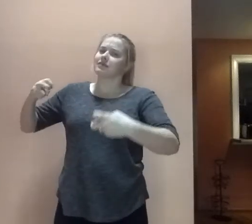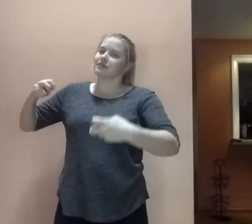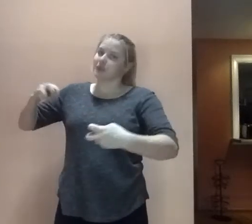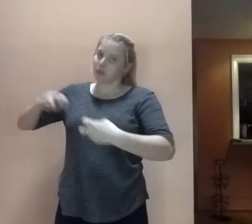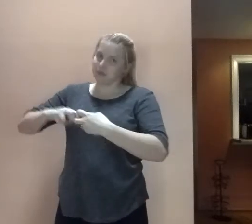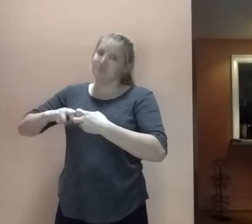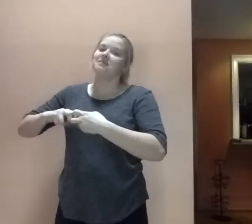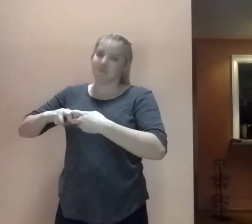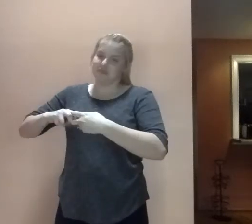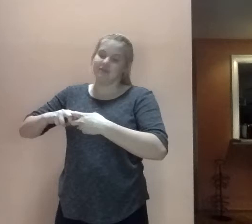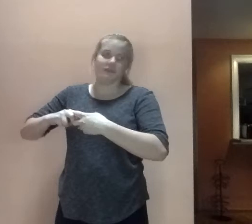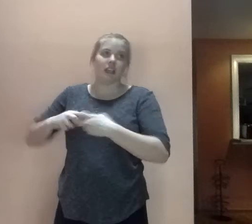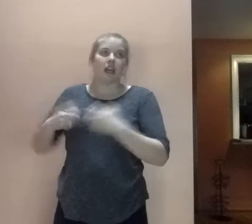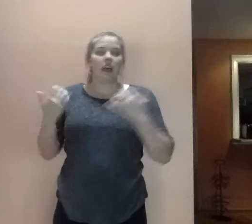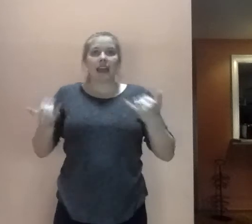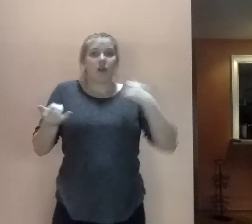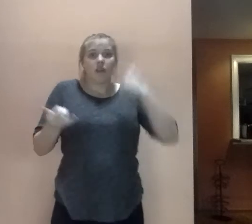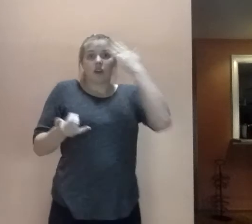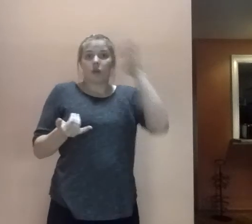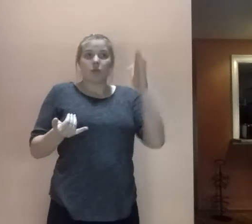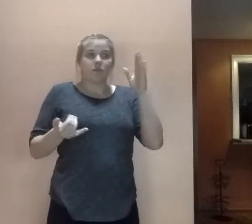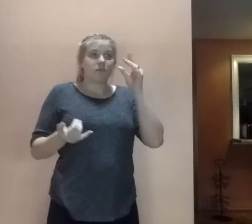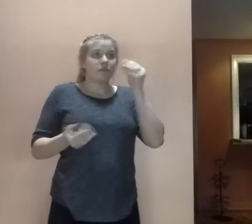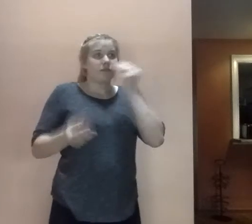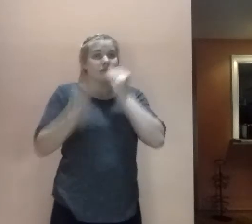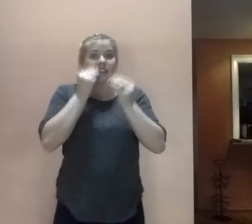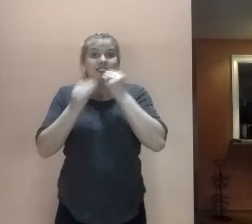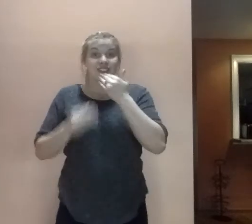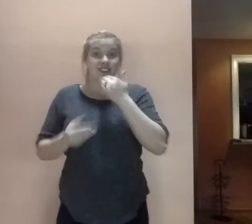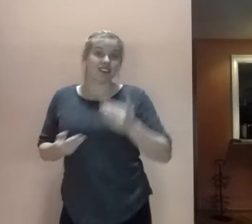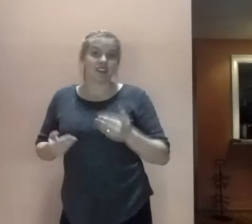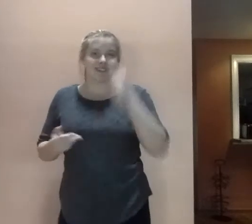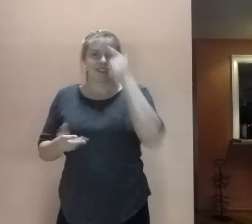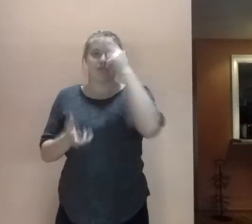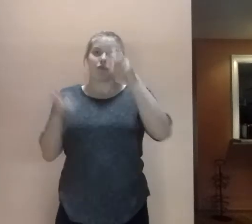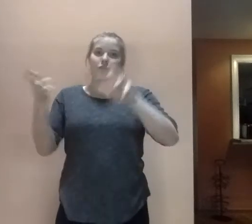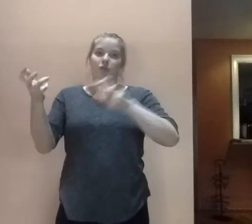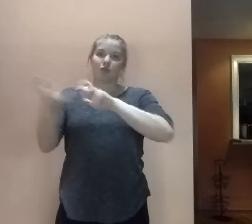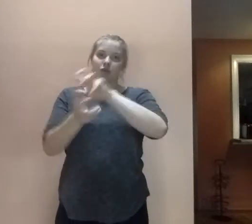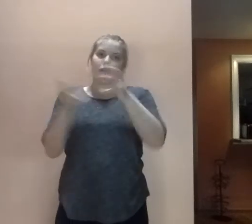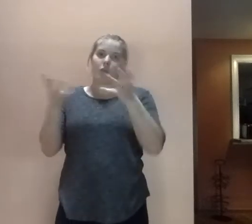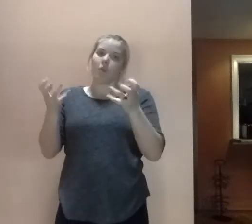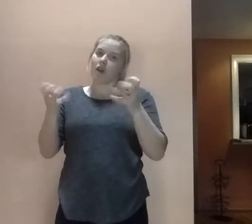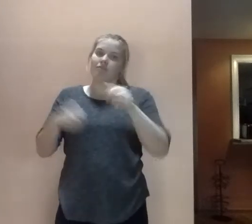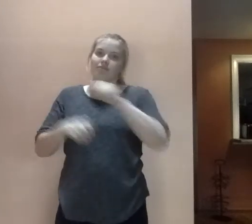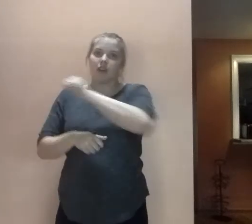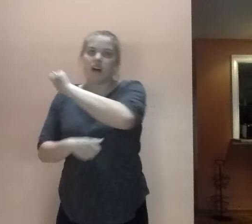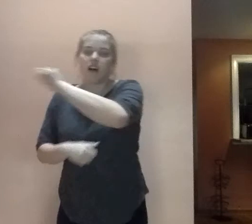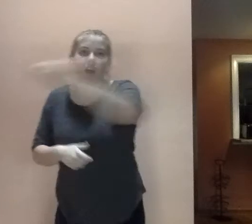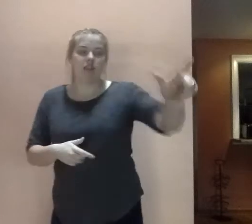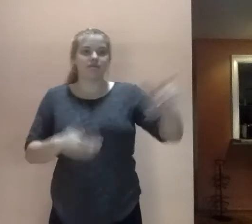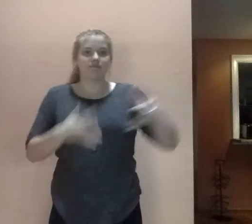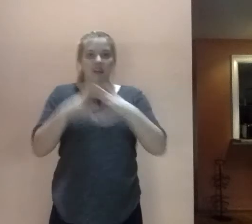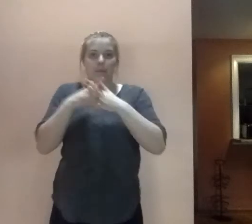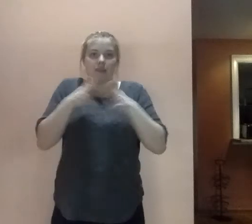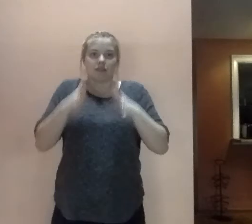don't know what to eat. Confusion is their game. I really don't think people thought what they ate led to heart disease. They think,